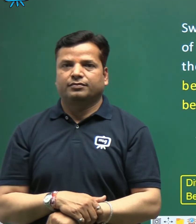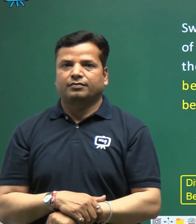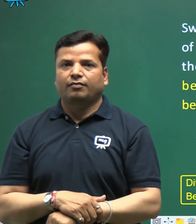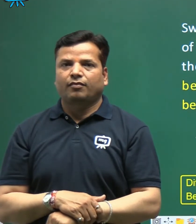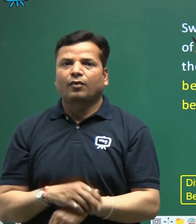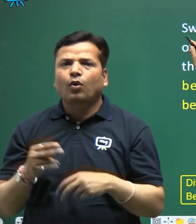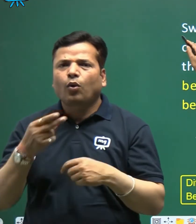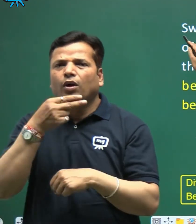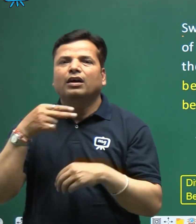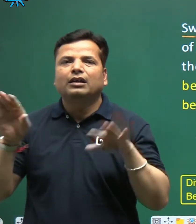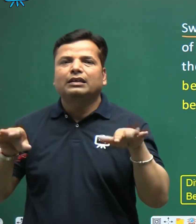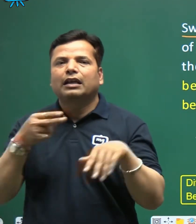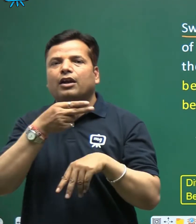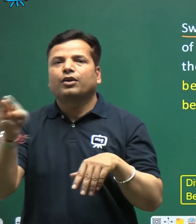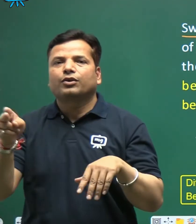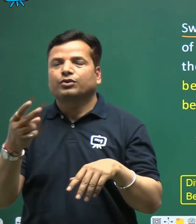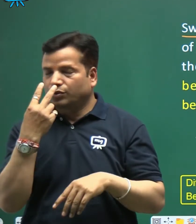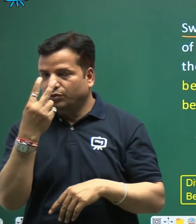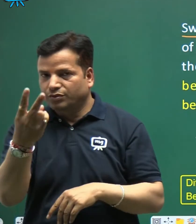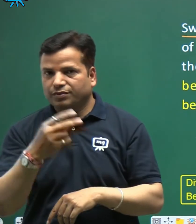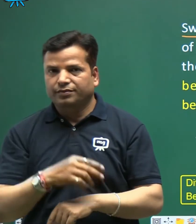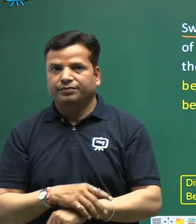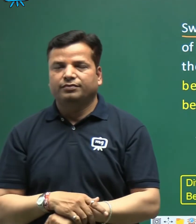Swallow saw